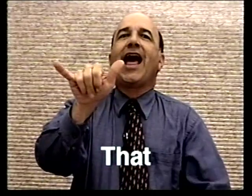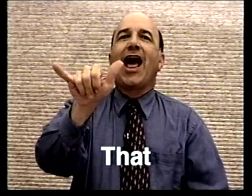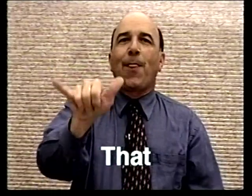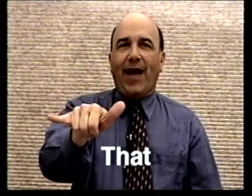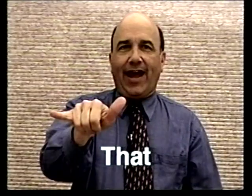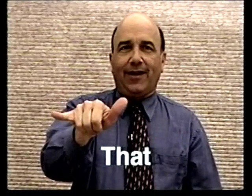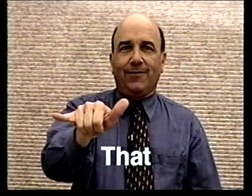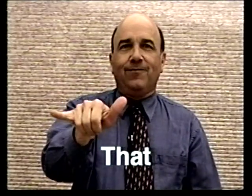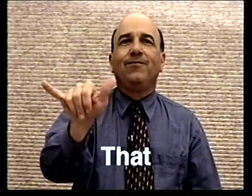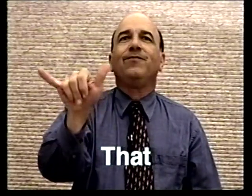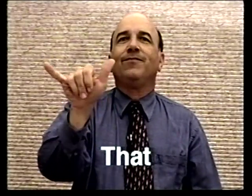That.